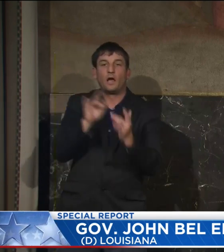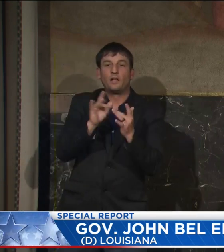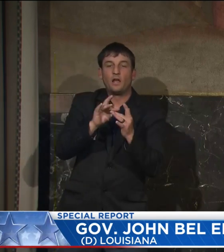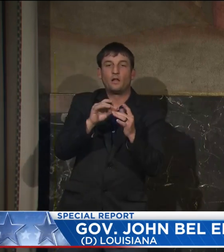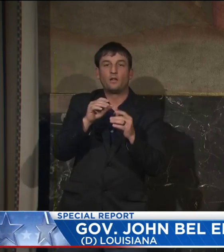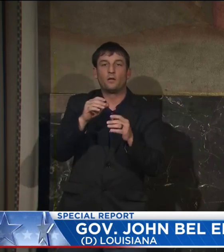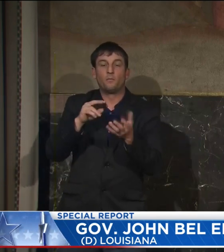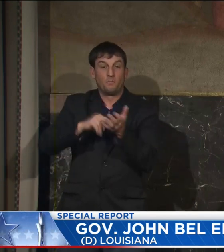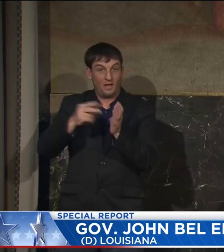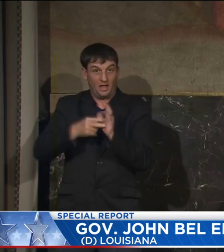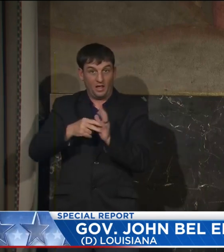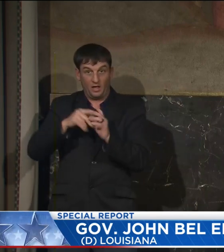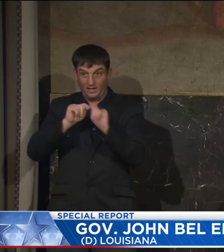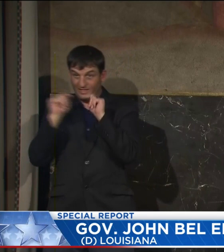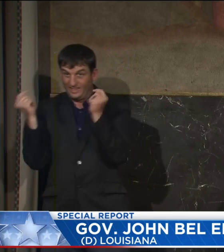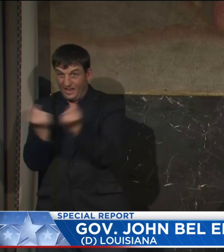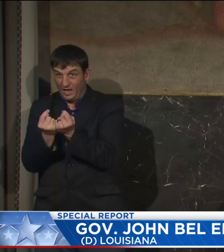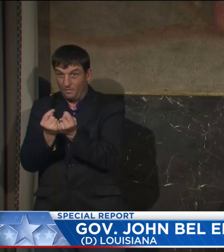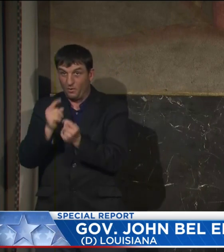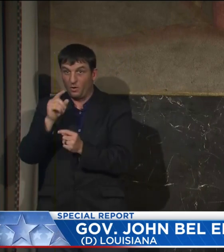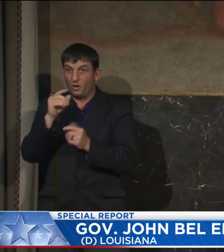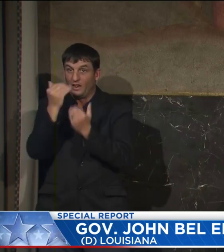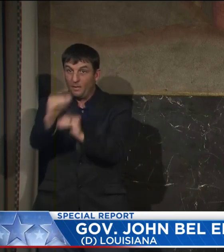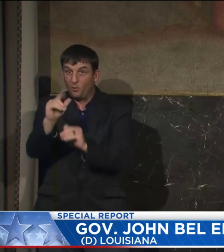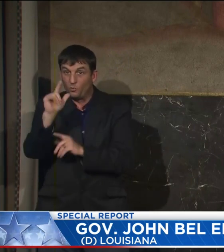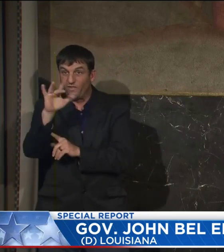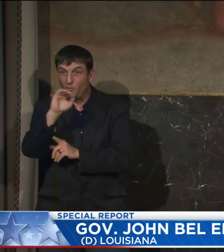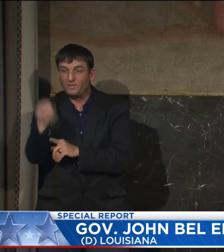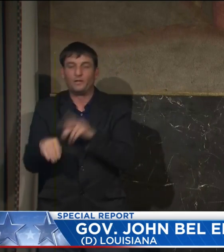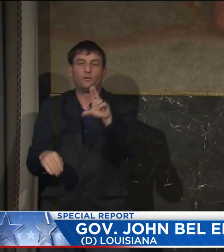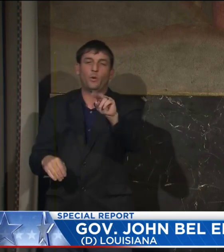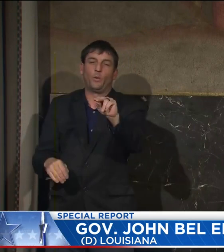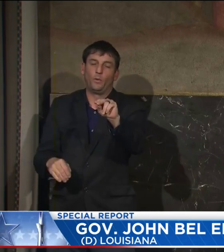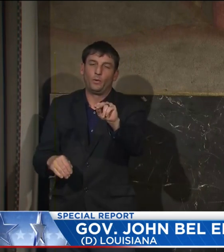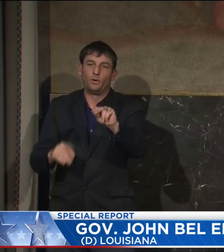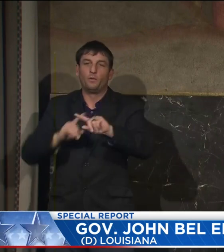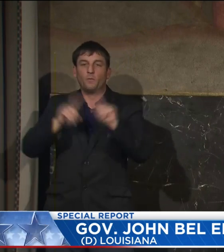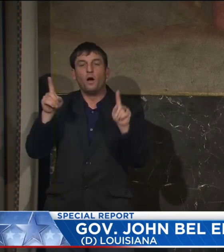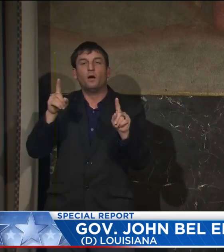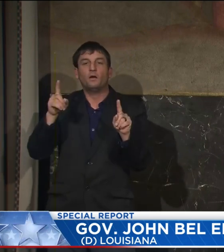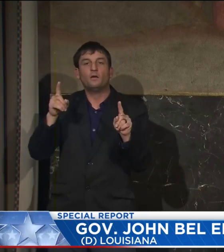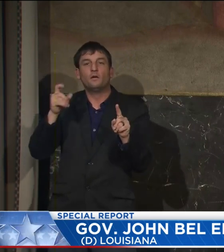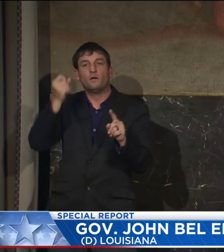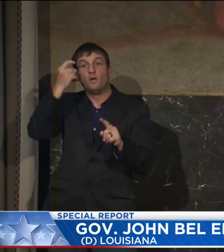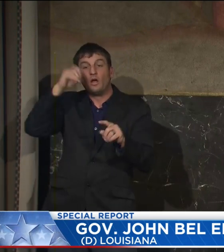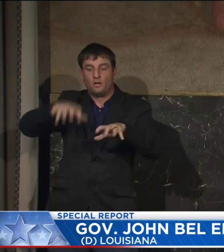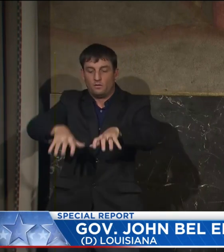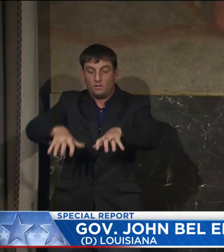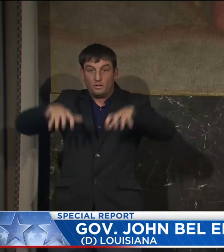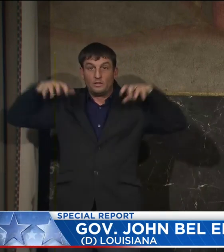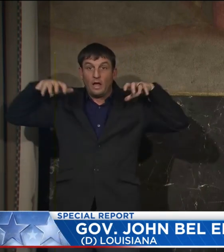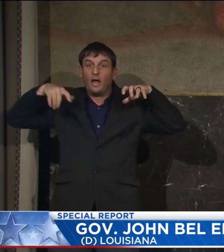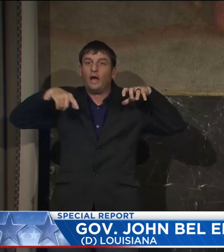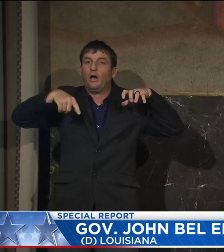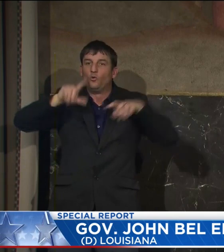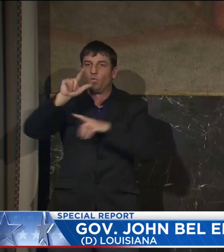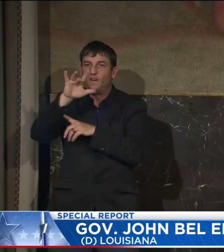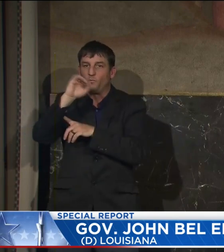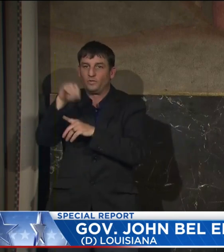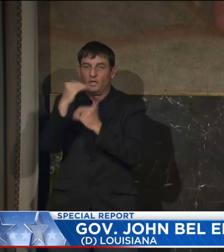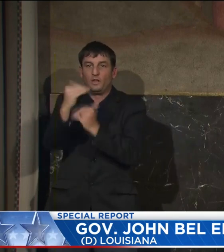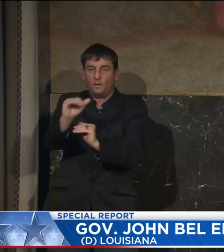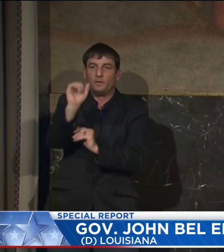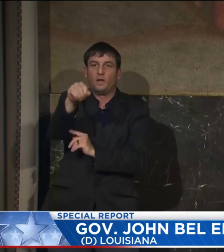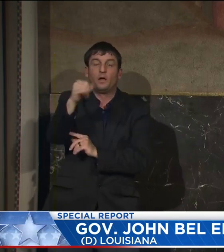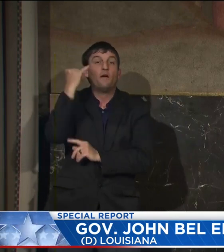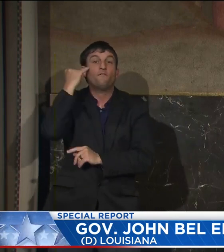of a baseball team. For example, but it does apply in the stands, and so obviously if you're